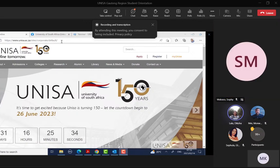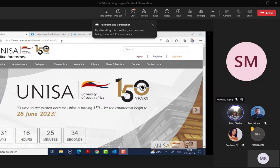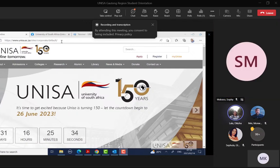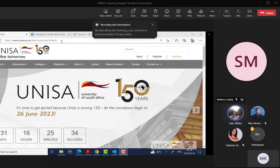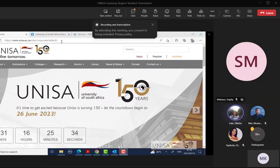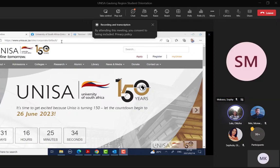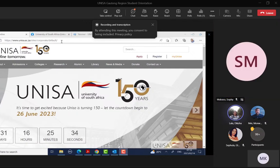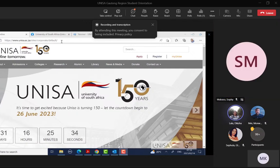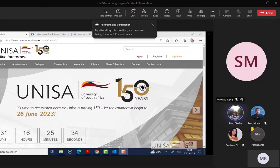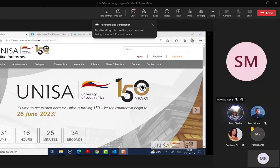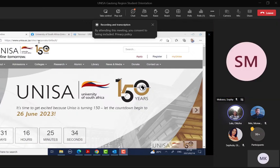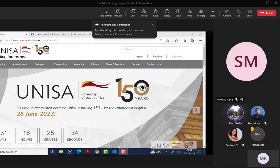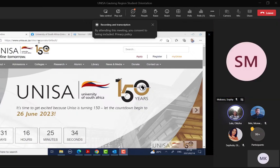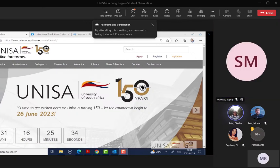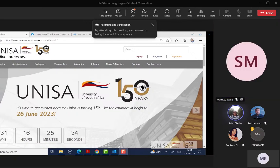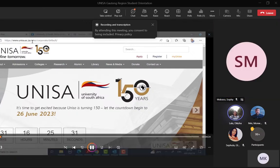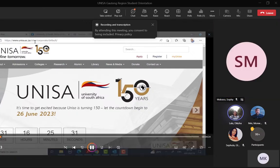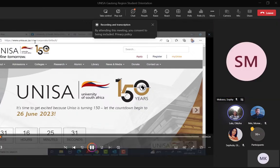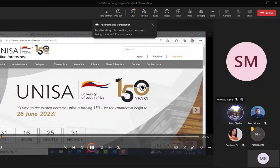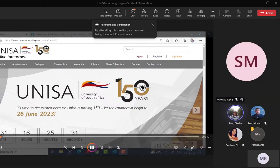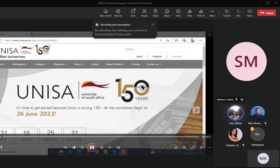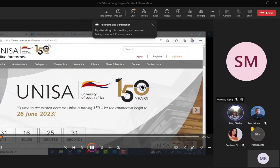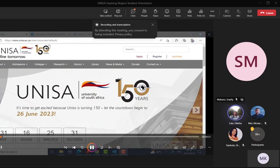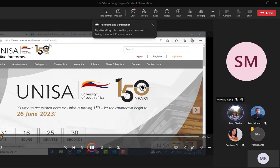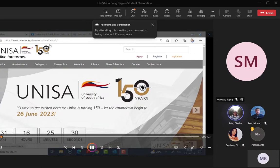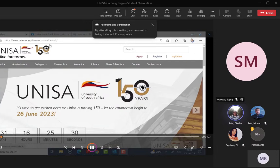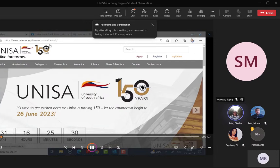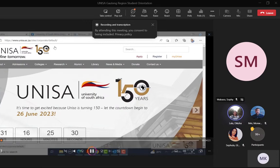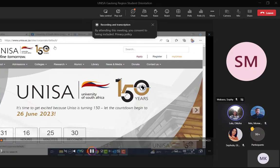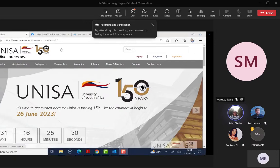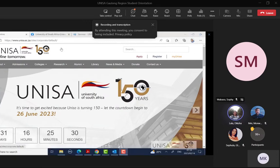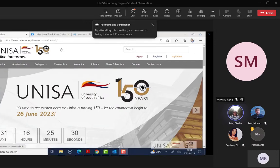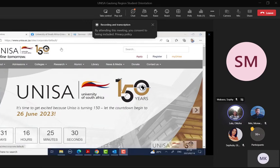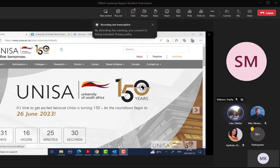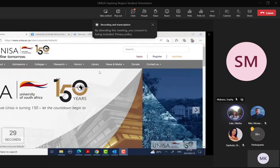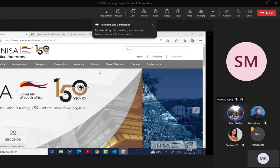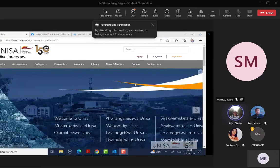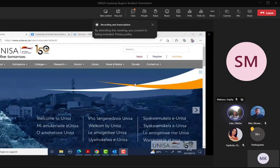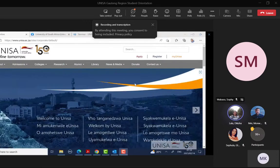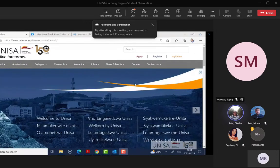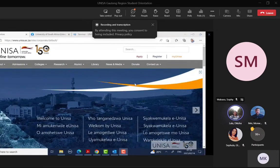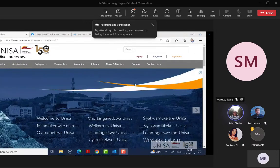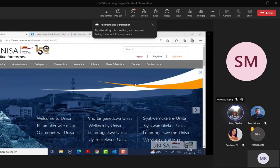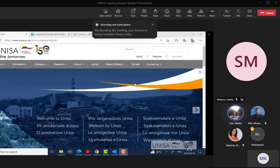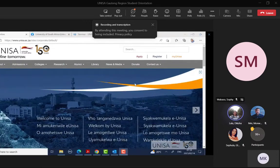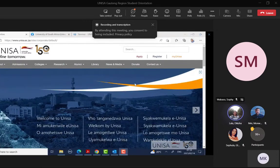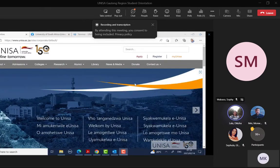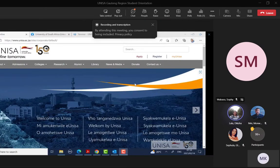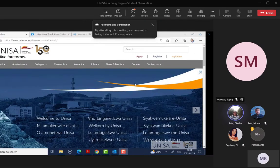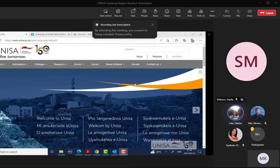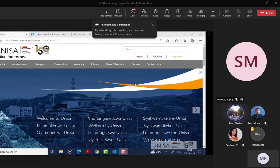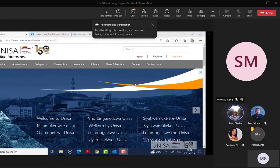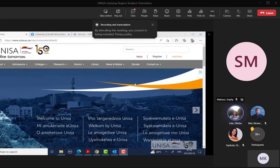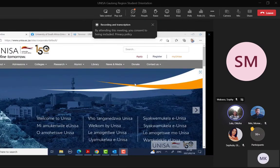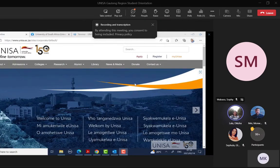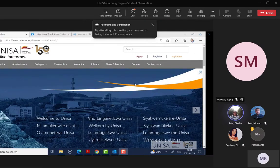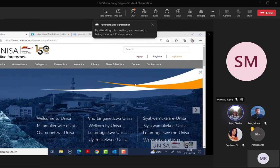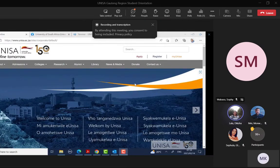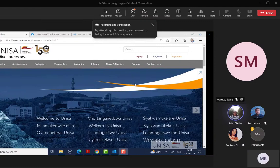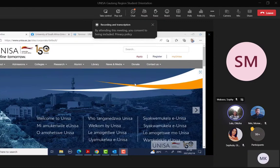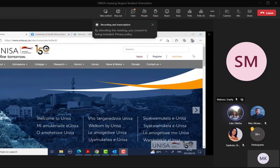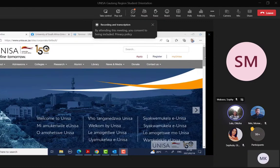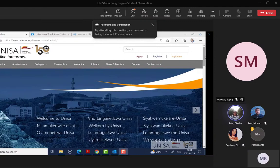typing www.unisa.ac.za on your web browser you will land on this main page it is full of Vital